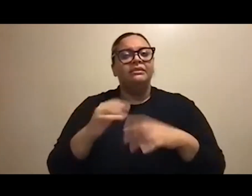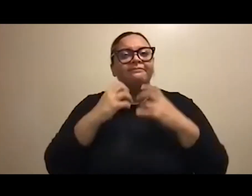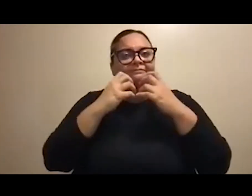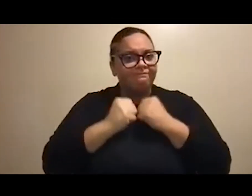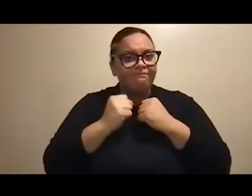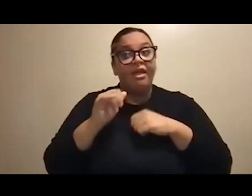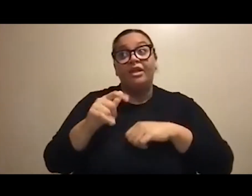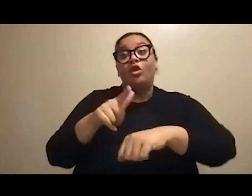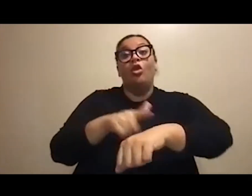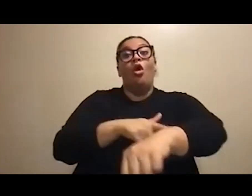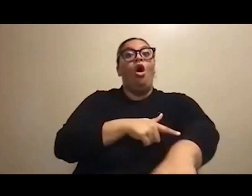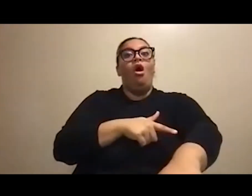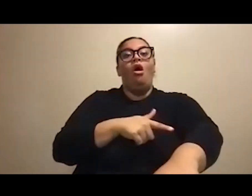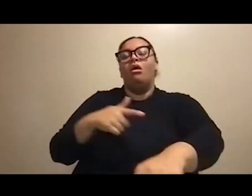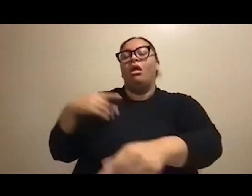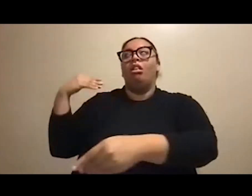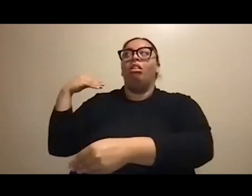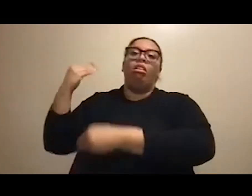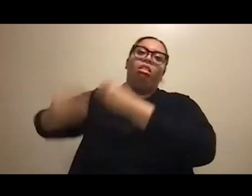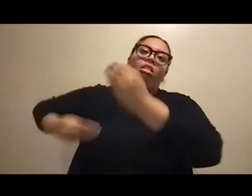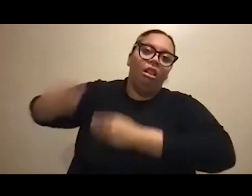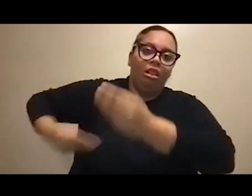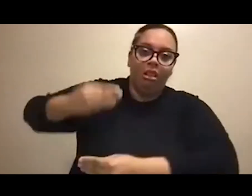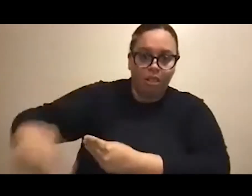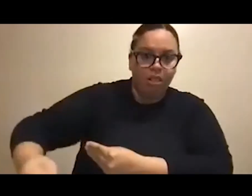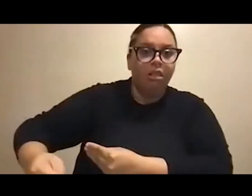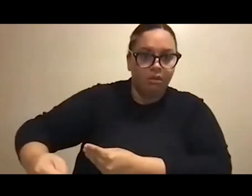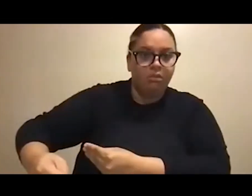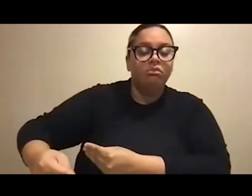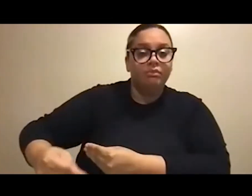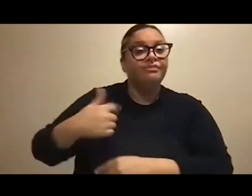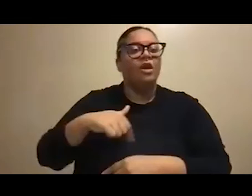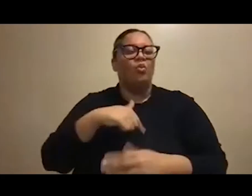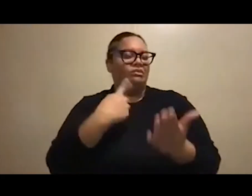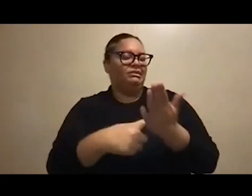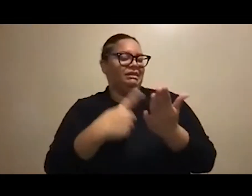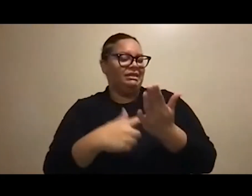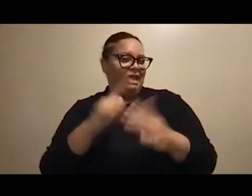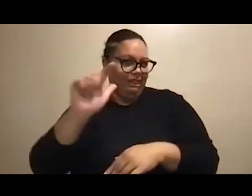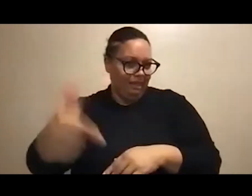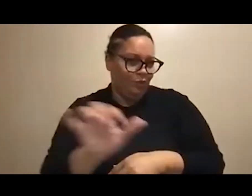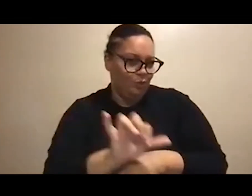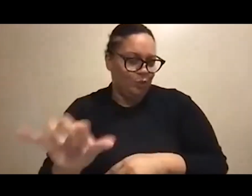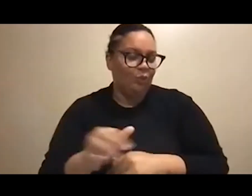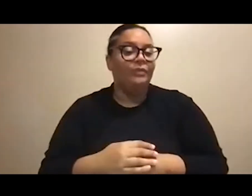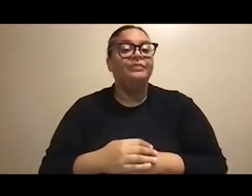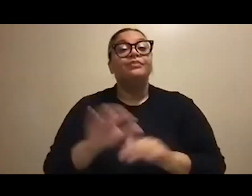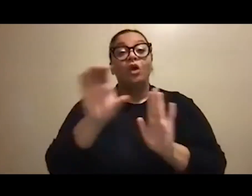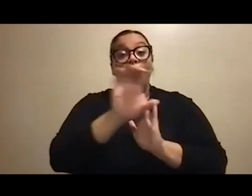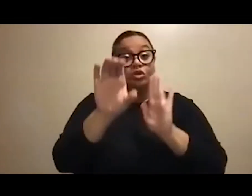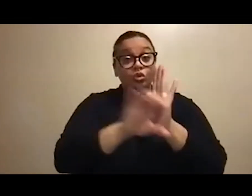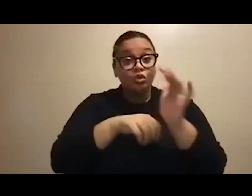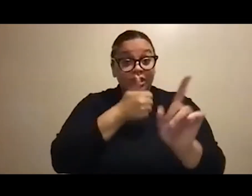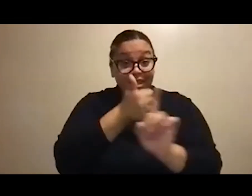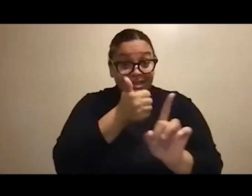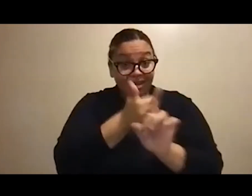a long lineage, a very, very long lineage, which we'll talk about in just a minute. The Constitution itself can